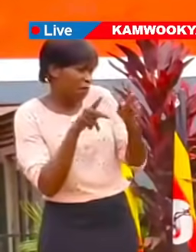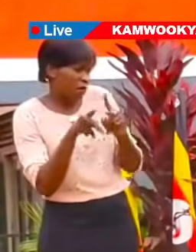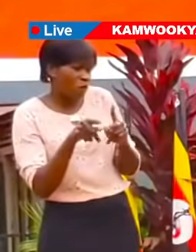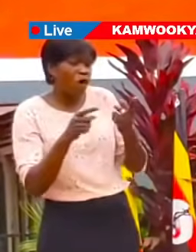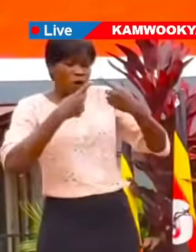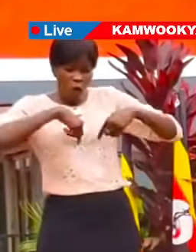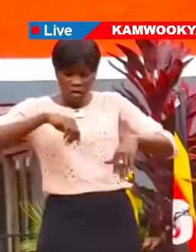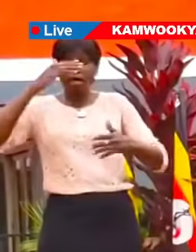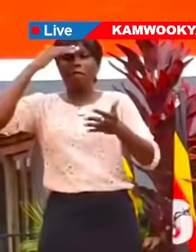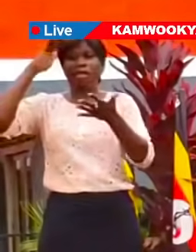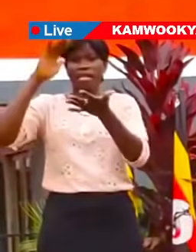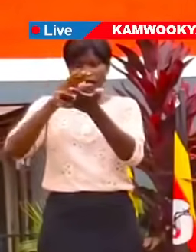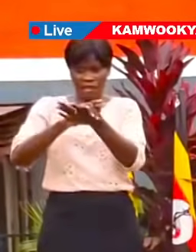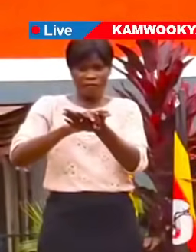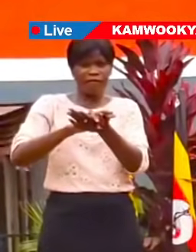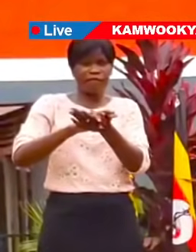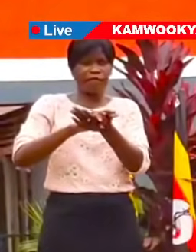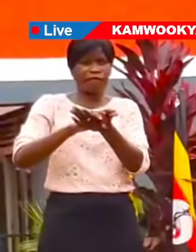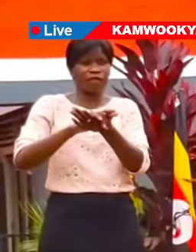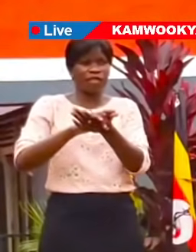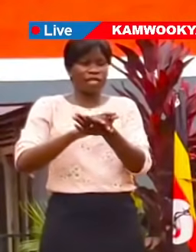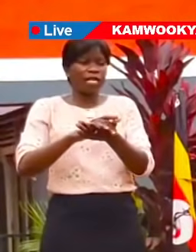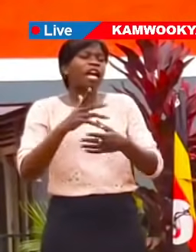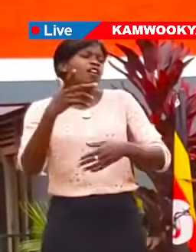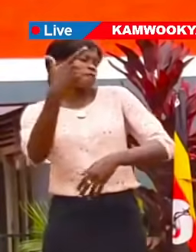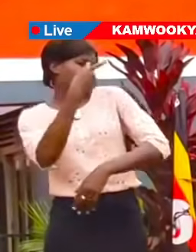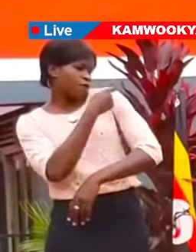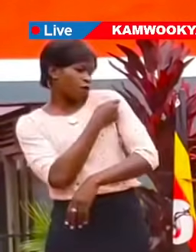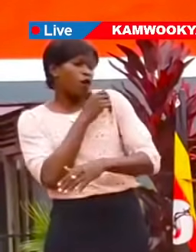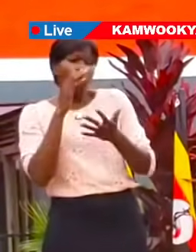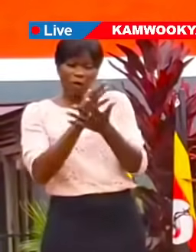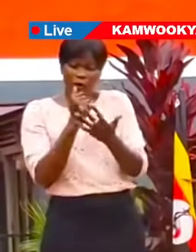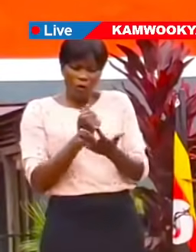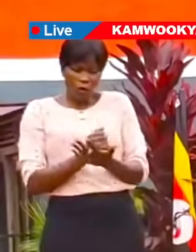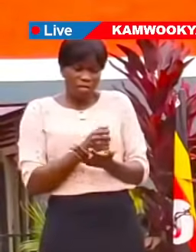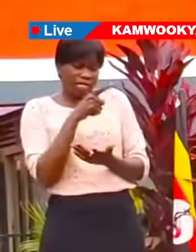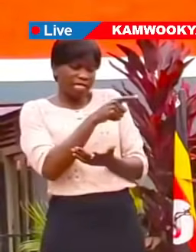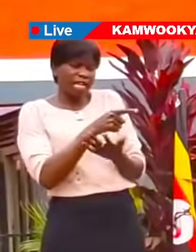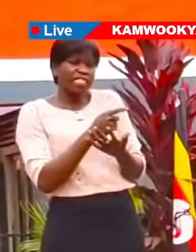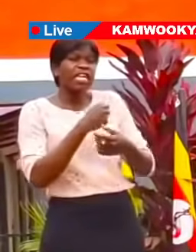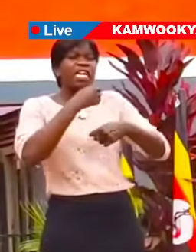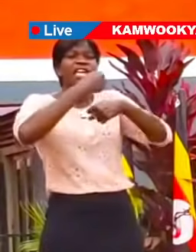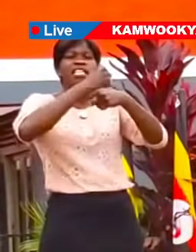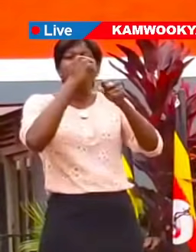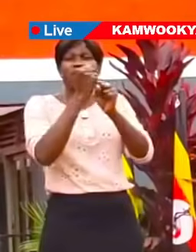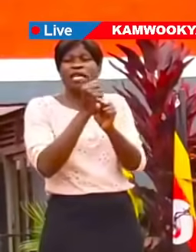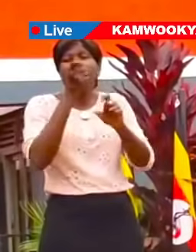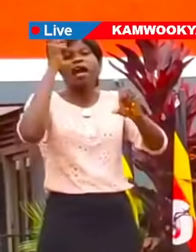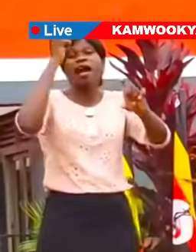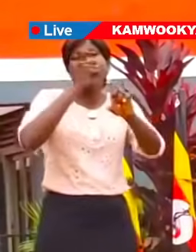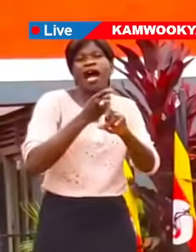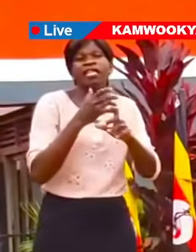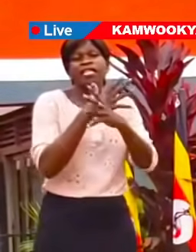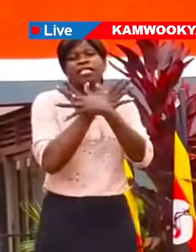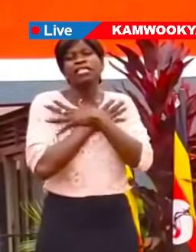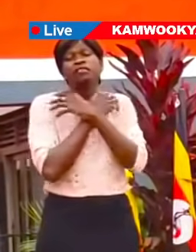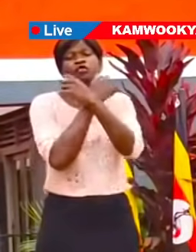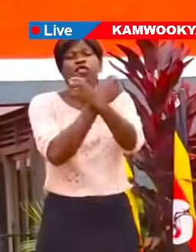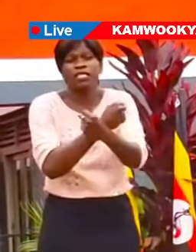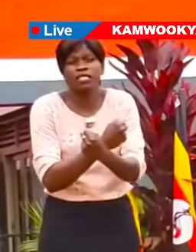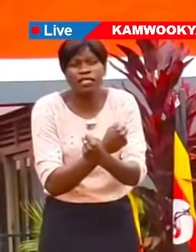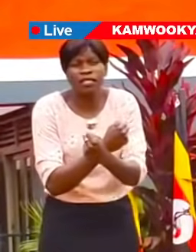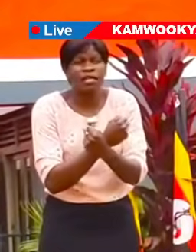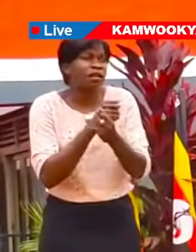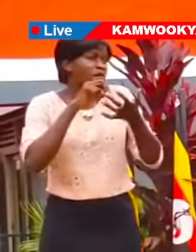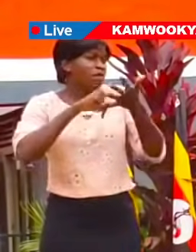We believe in being immunized because you create what we call herd immunity. So the